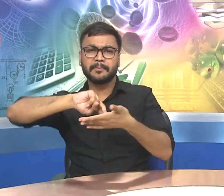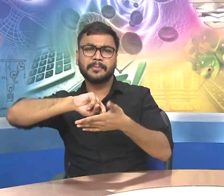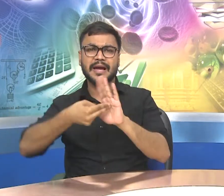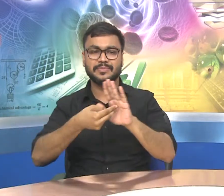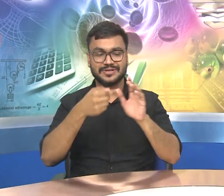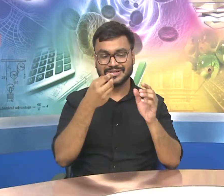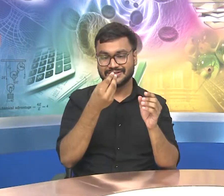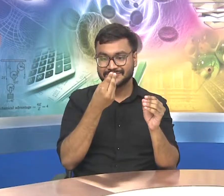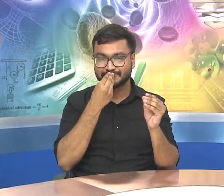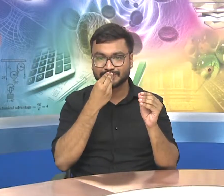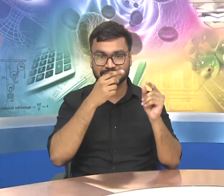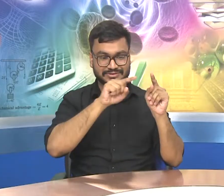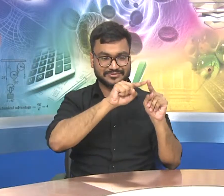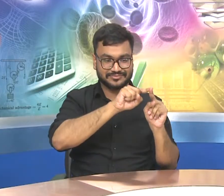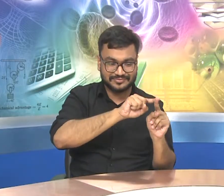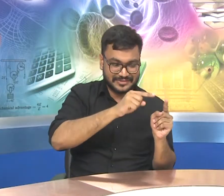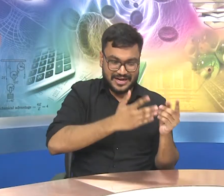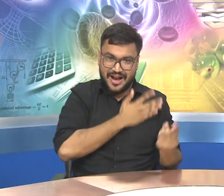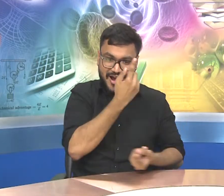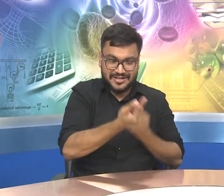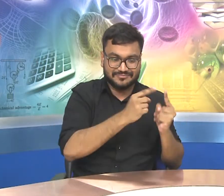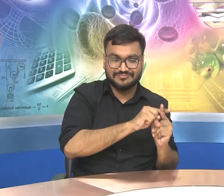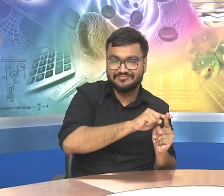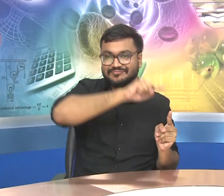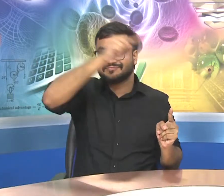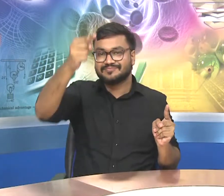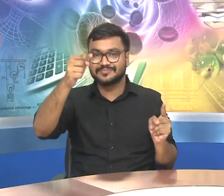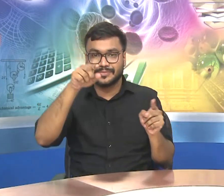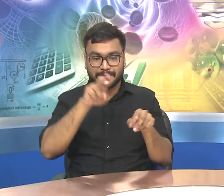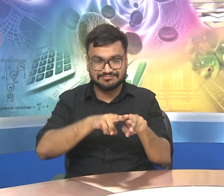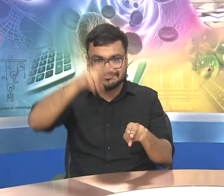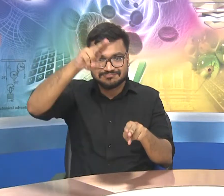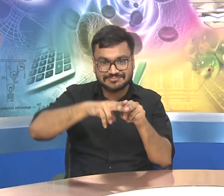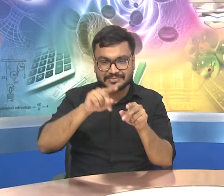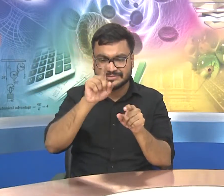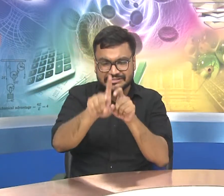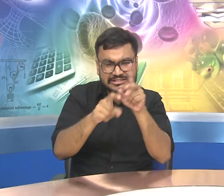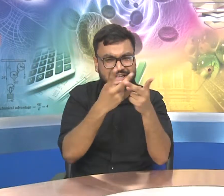and understanding the function of an ecosystem.